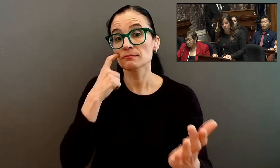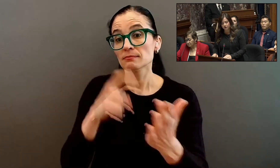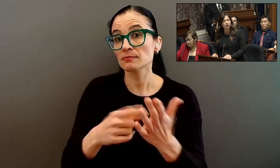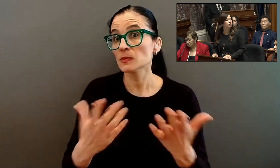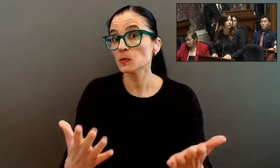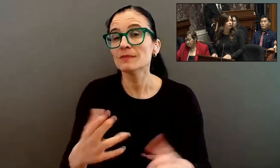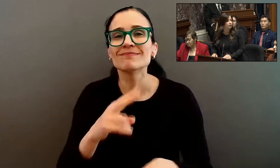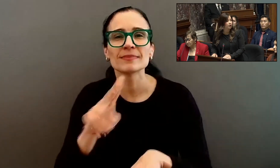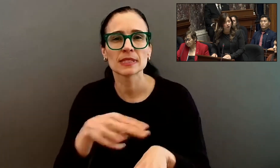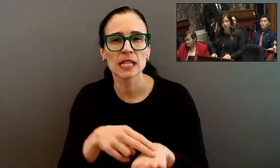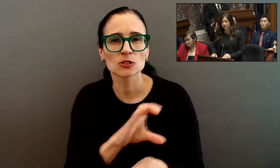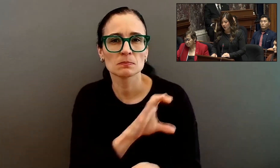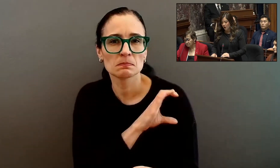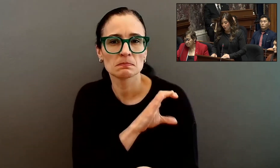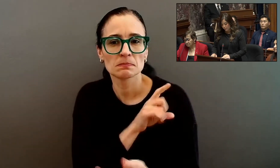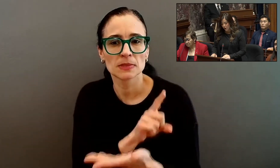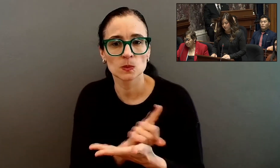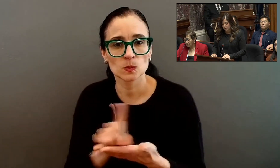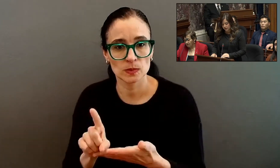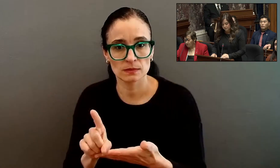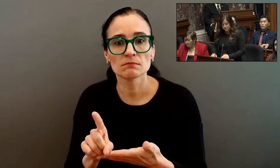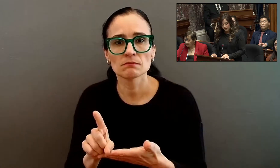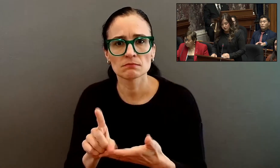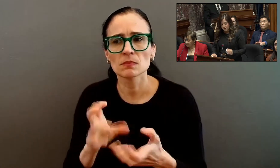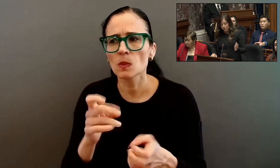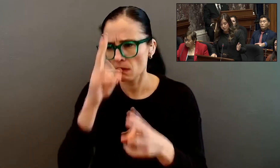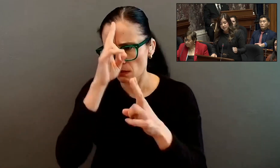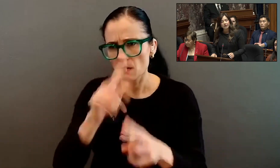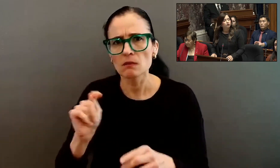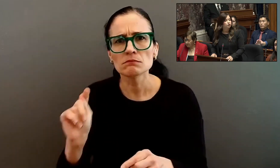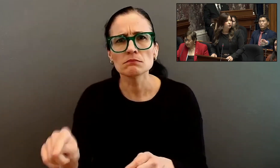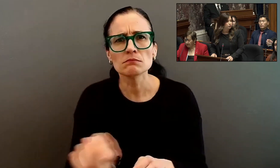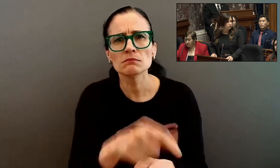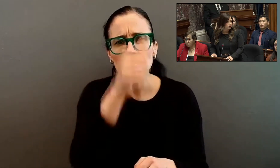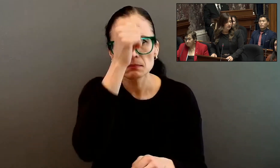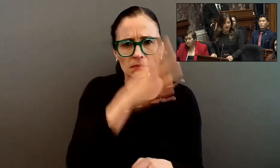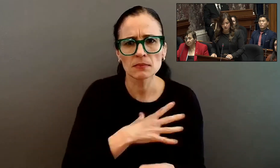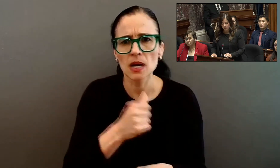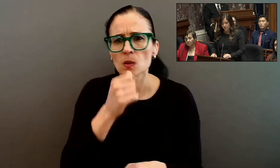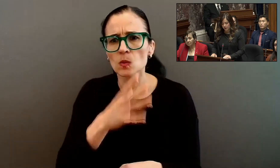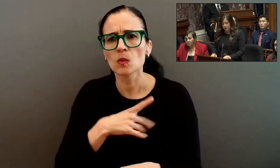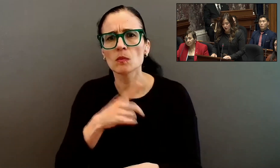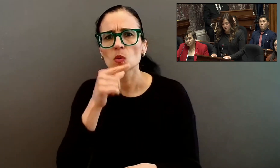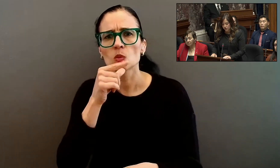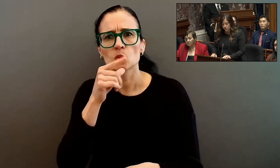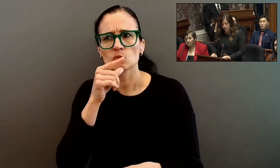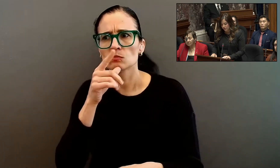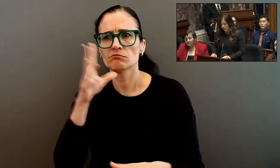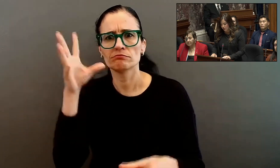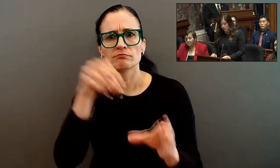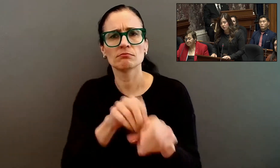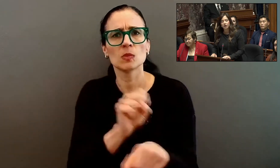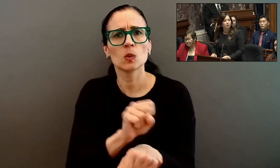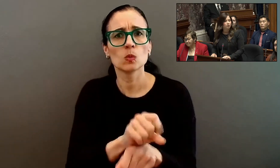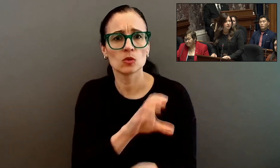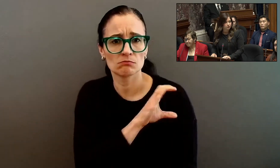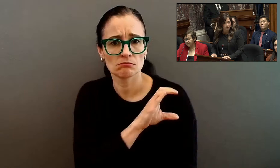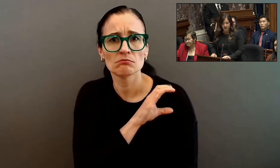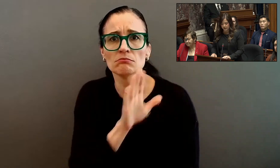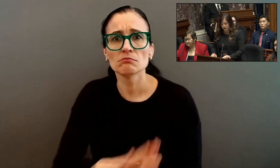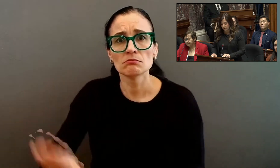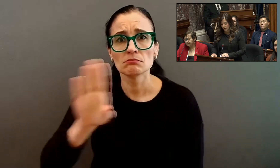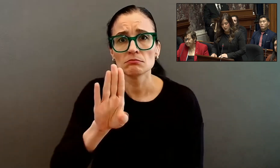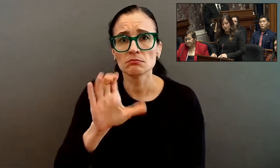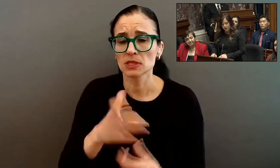who serve in uniform across our province. From urban centres to rural towns, police officers are there not only in moments